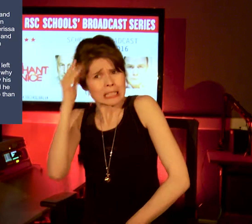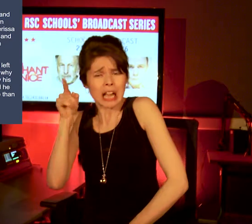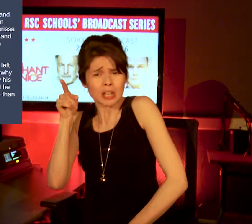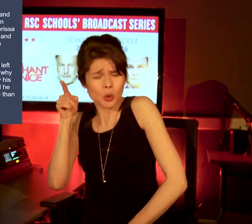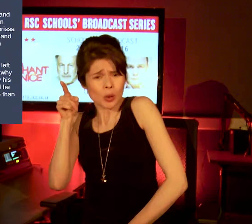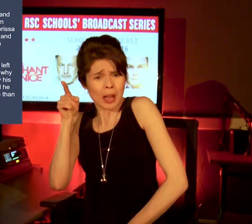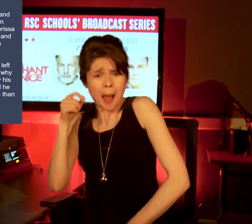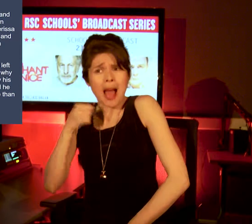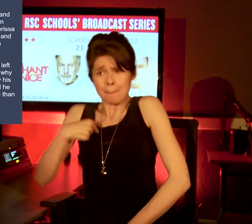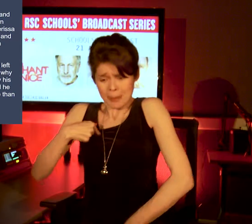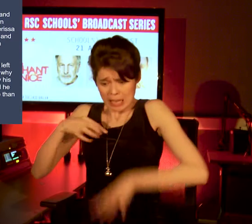ring